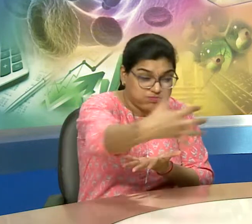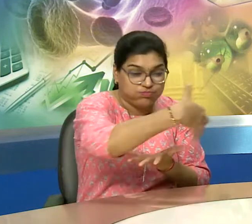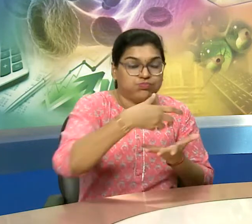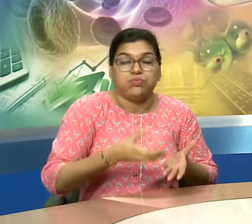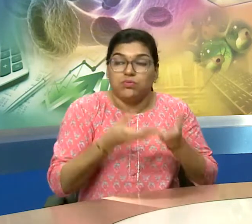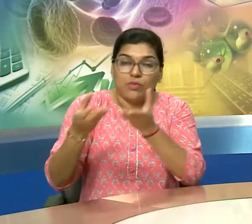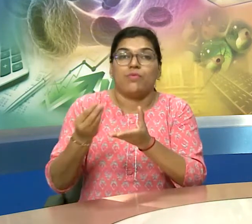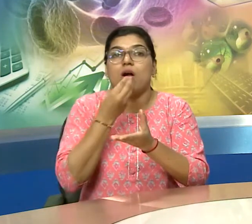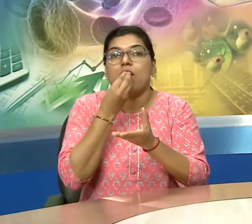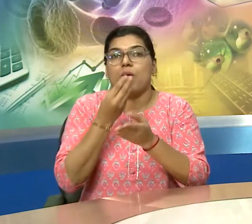So